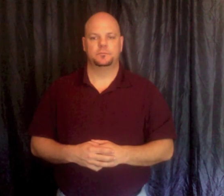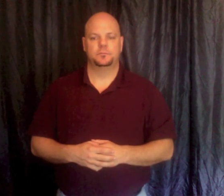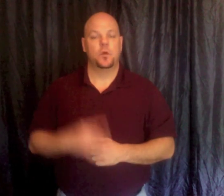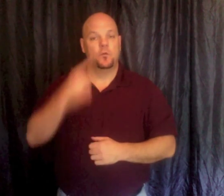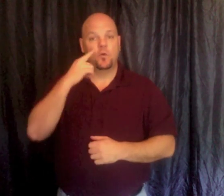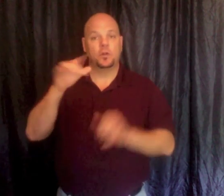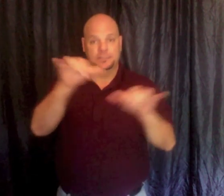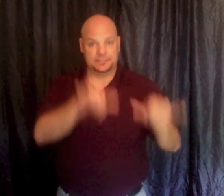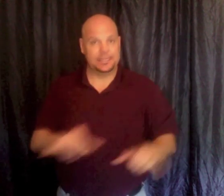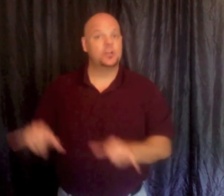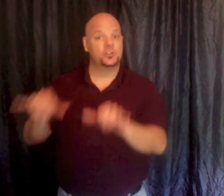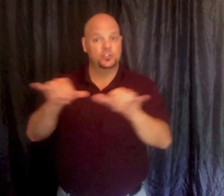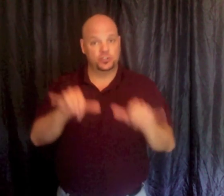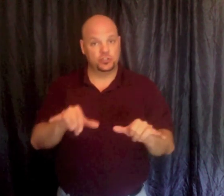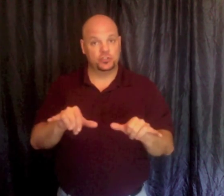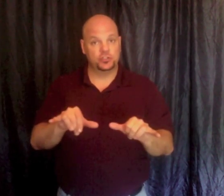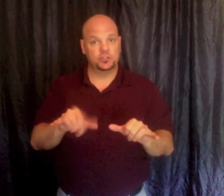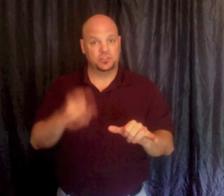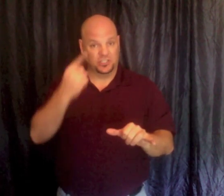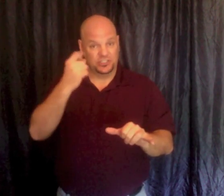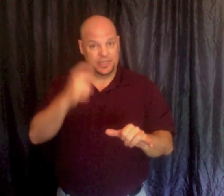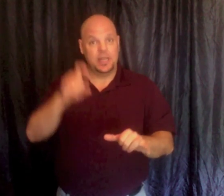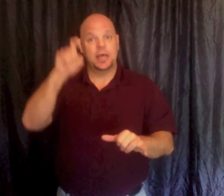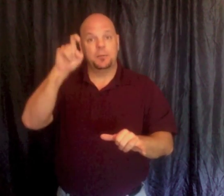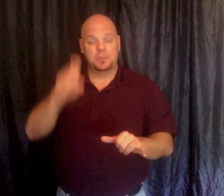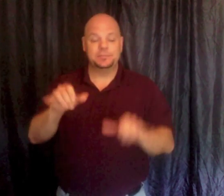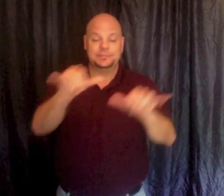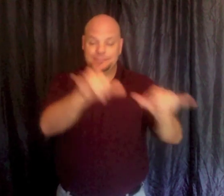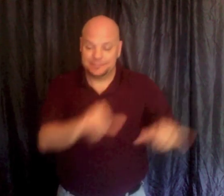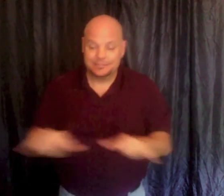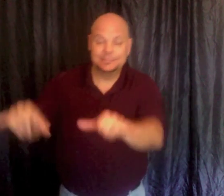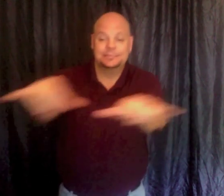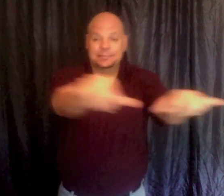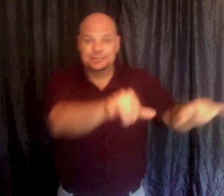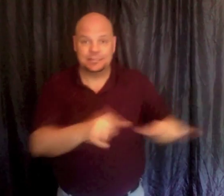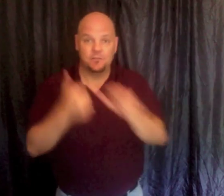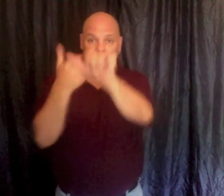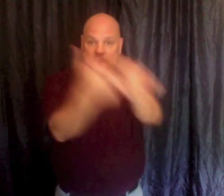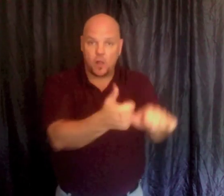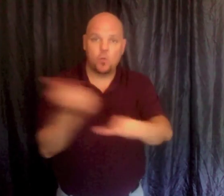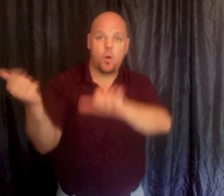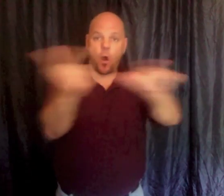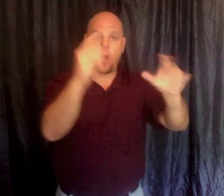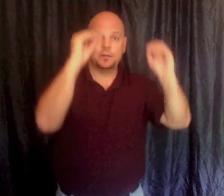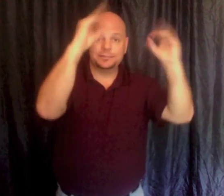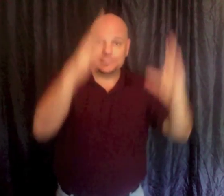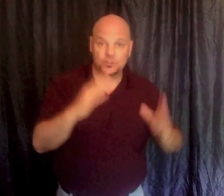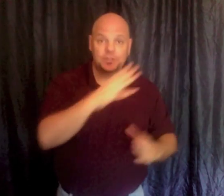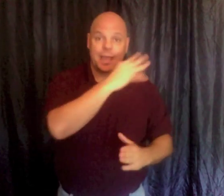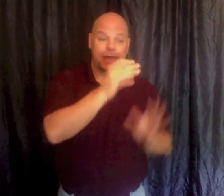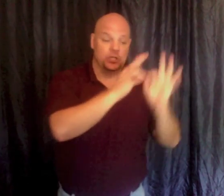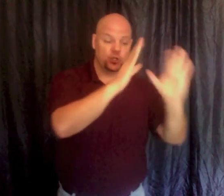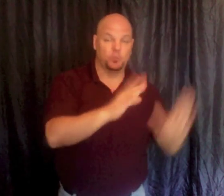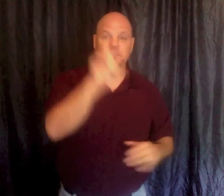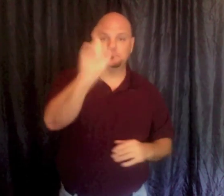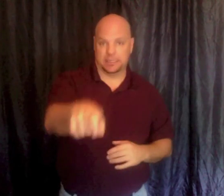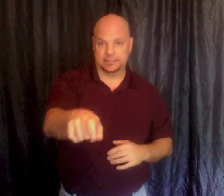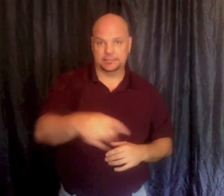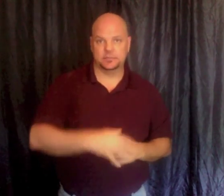practice, is that it has to be followed consistently by all the teachers and all the interpreters in the school. So if you're on a team with interpreters,